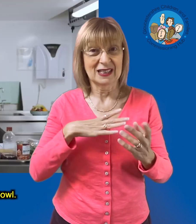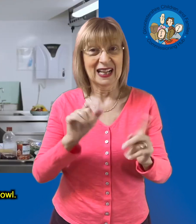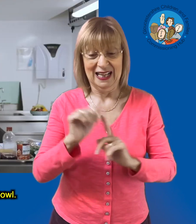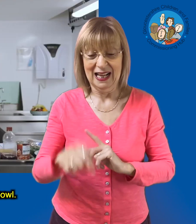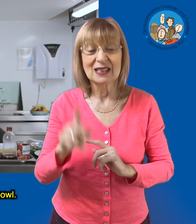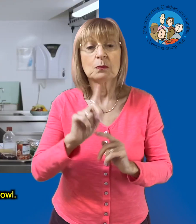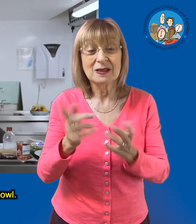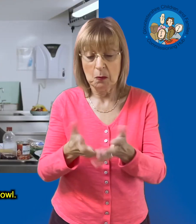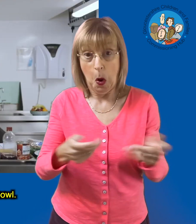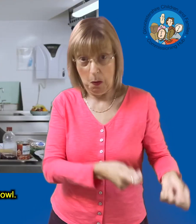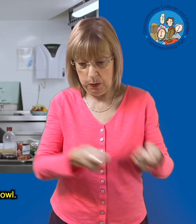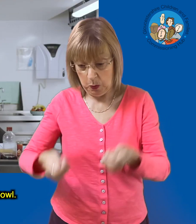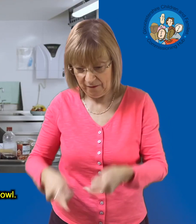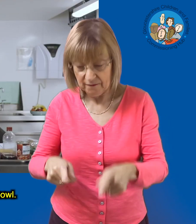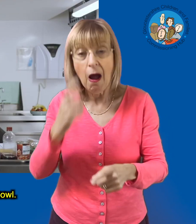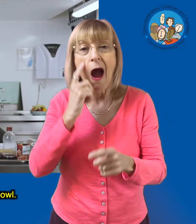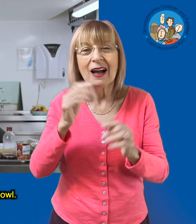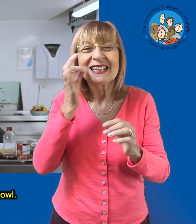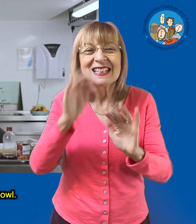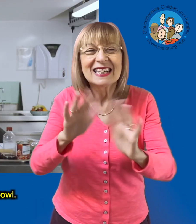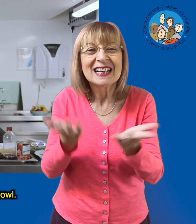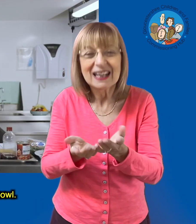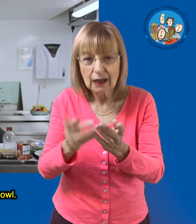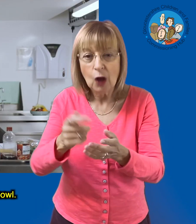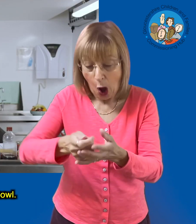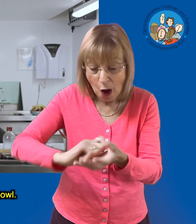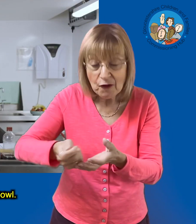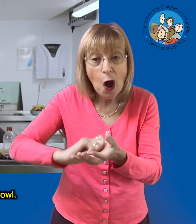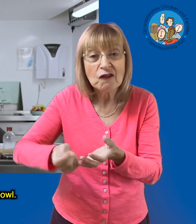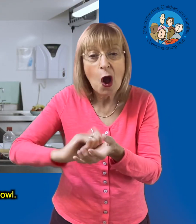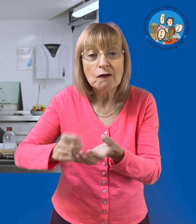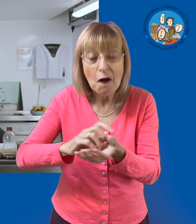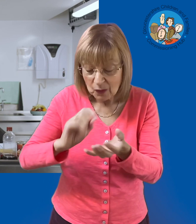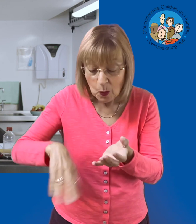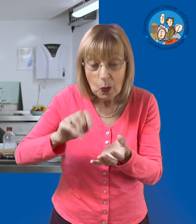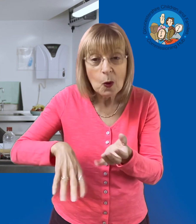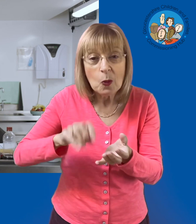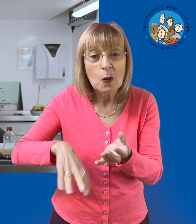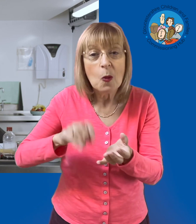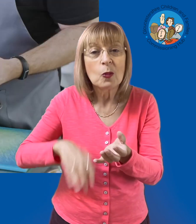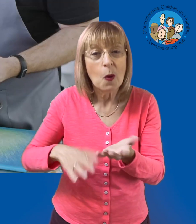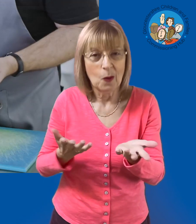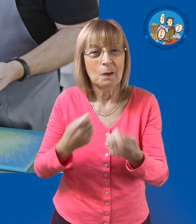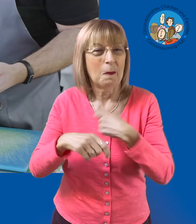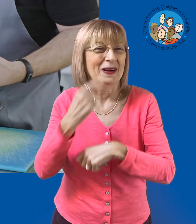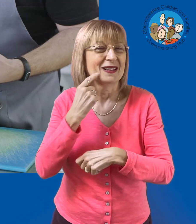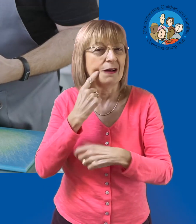And then it's just simply of peeling the skin into the waste bowl.